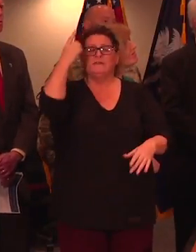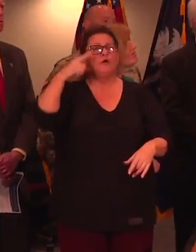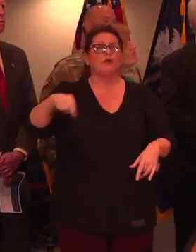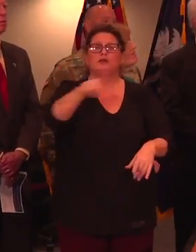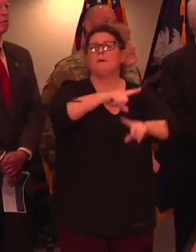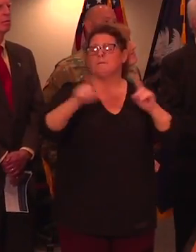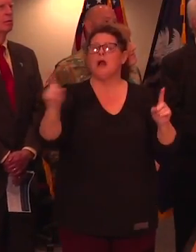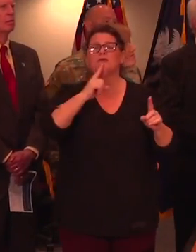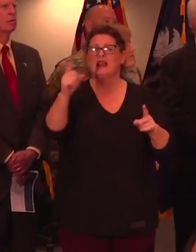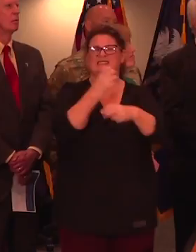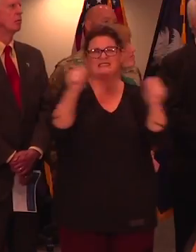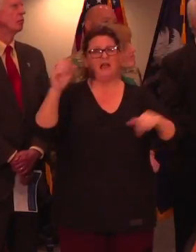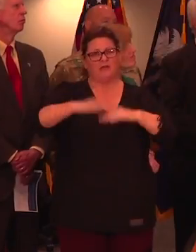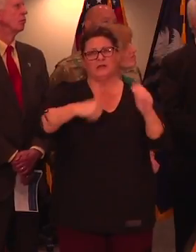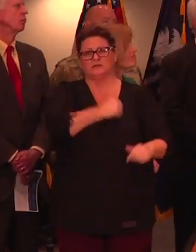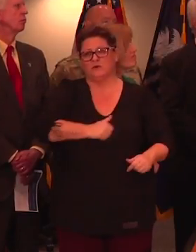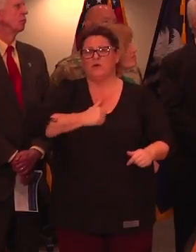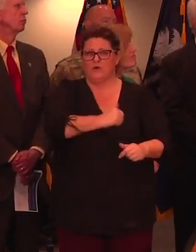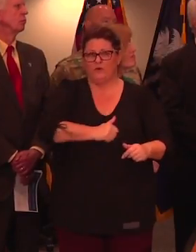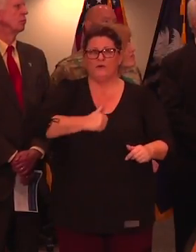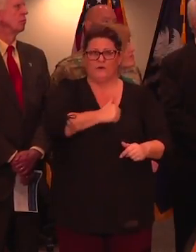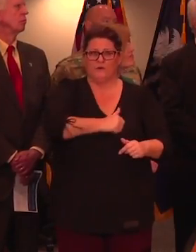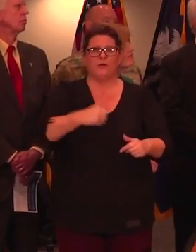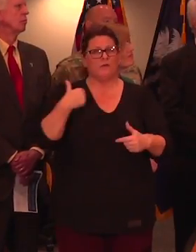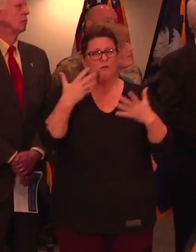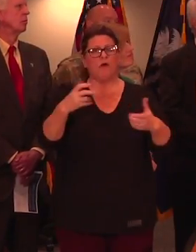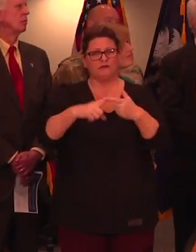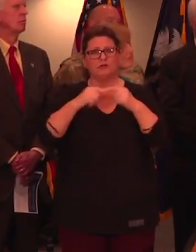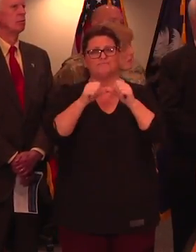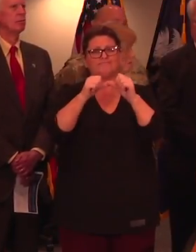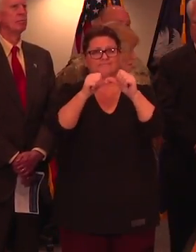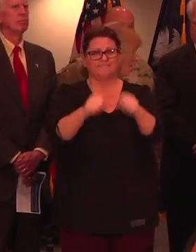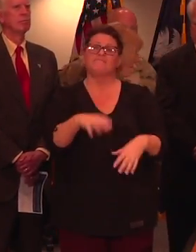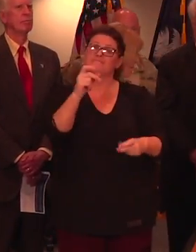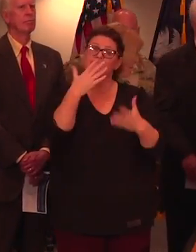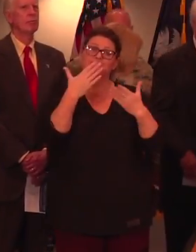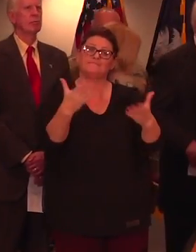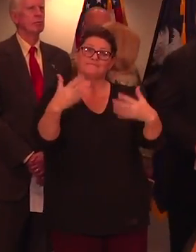safe than sorry, and that's our plan, and we will continue with that plan. Thank you.